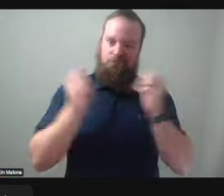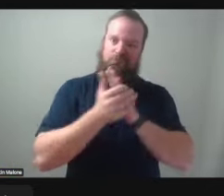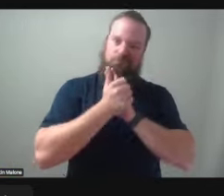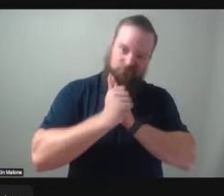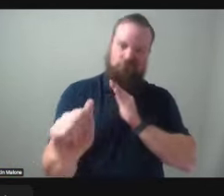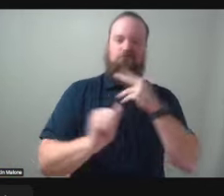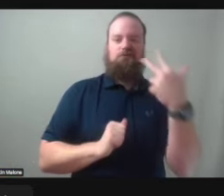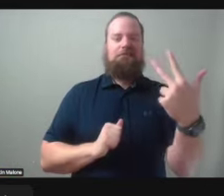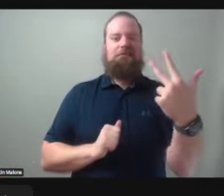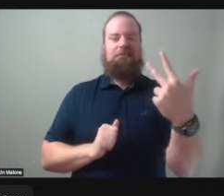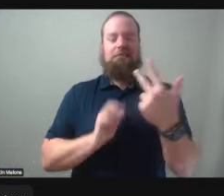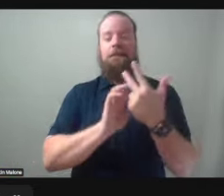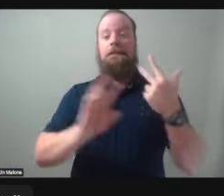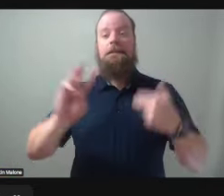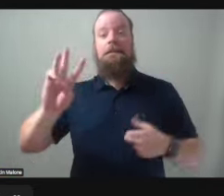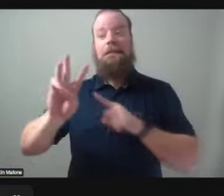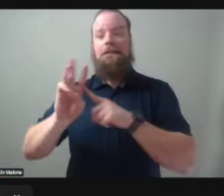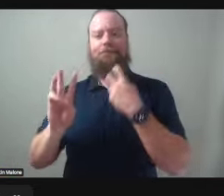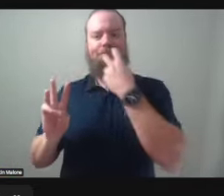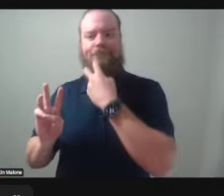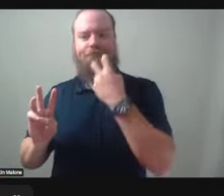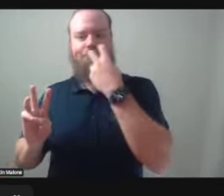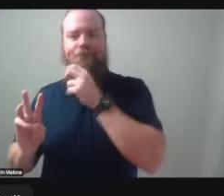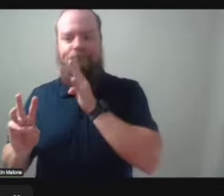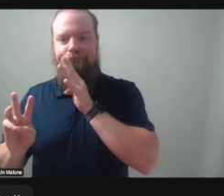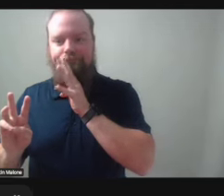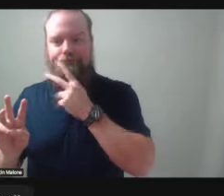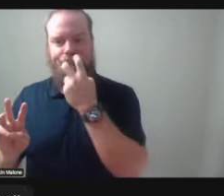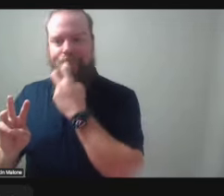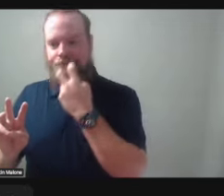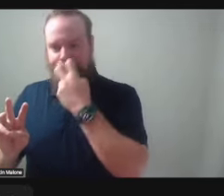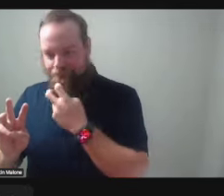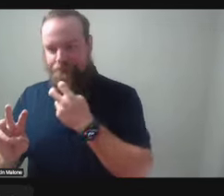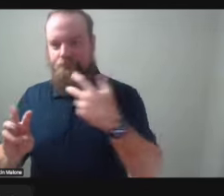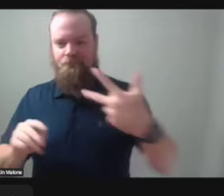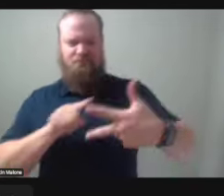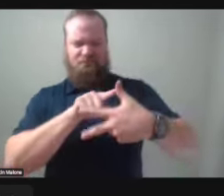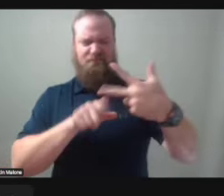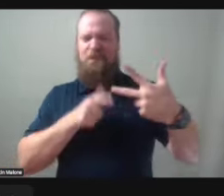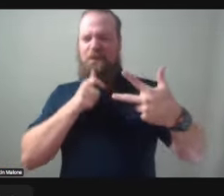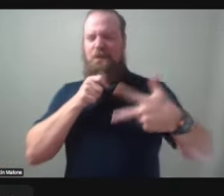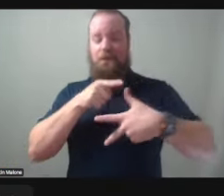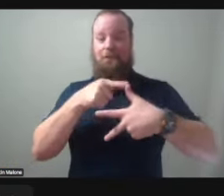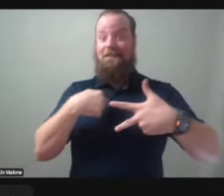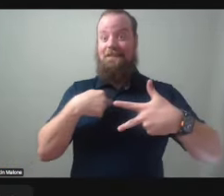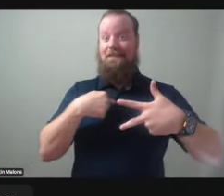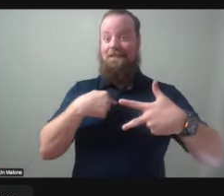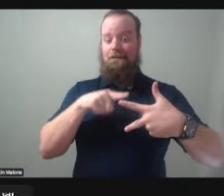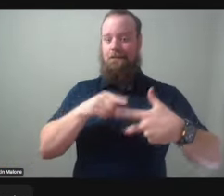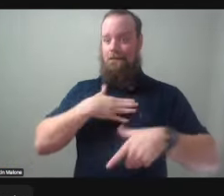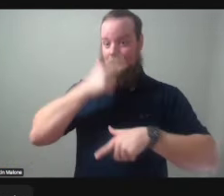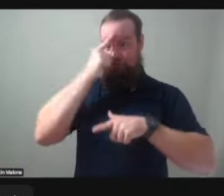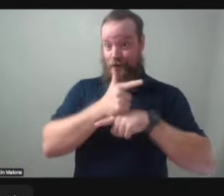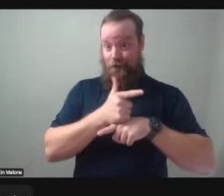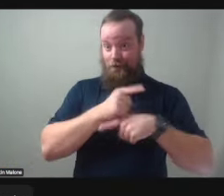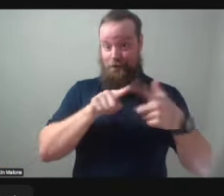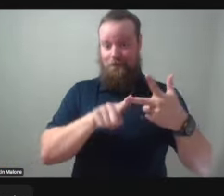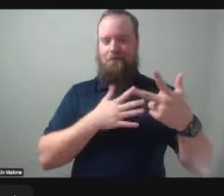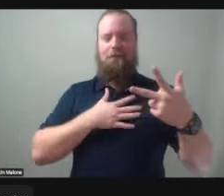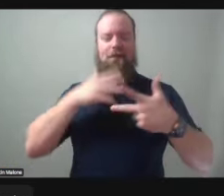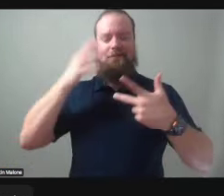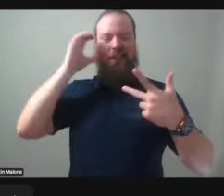who experience hearing loss. There's three of us who sign and use American Sign Language, and the remaining 6